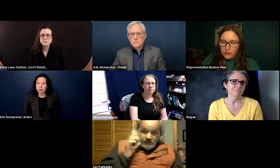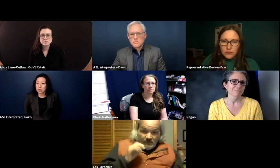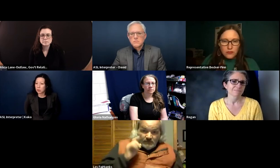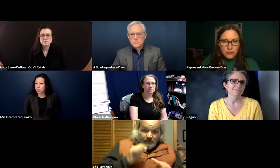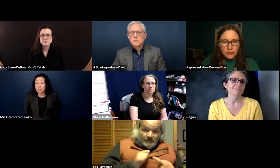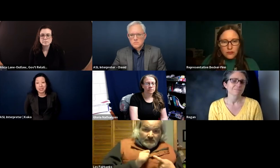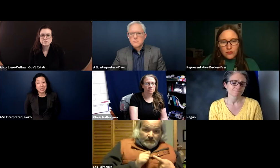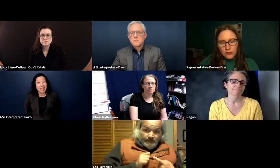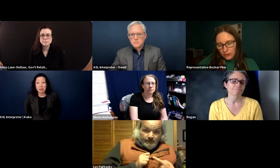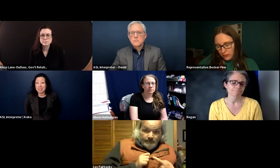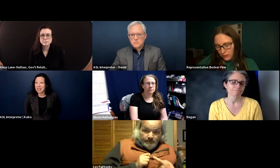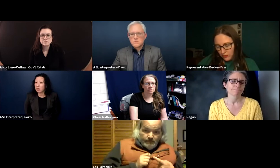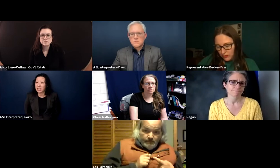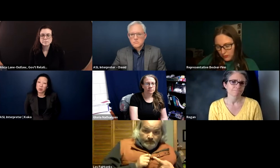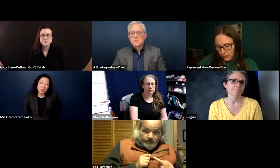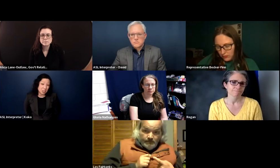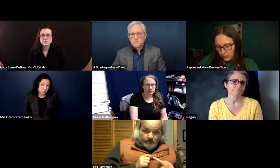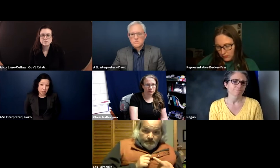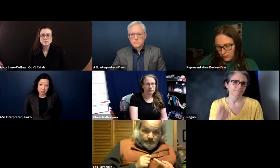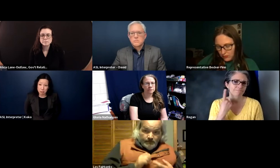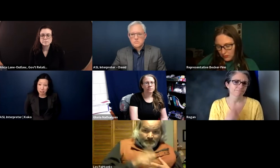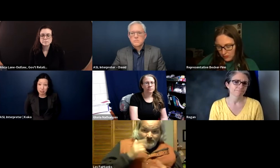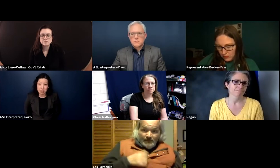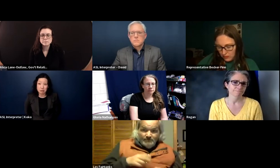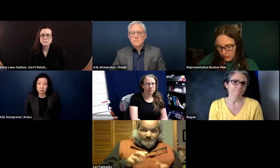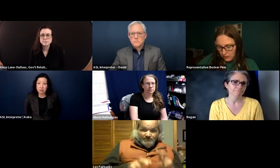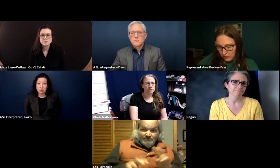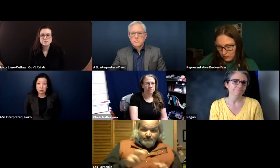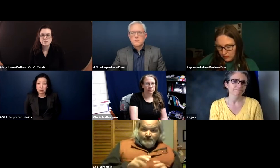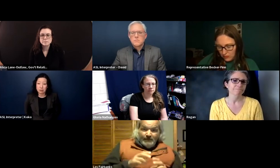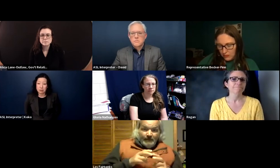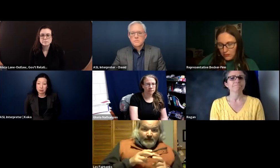experience with a CDI myself, and it wasn't a great experience.